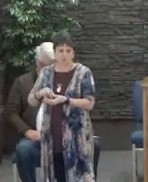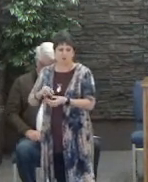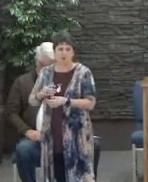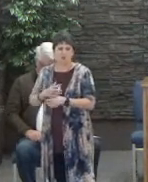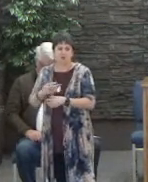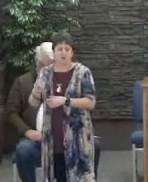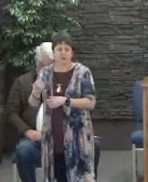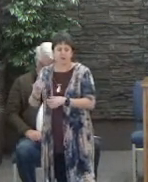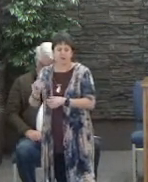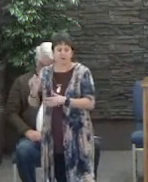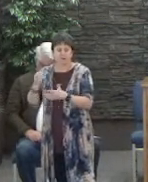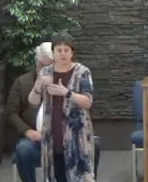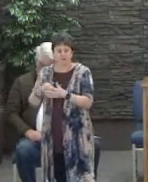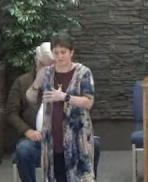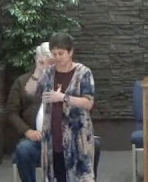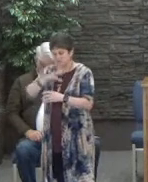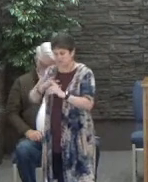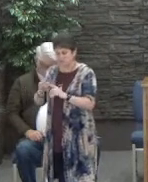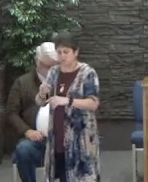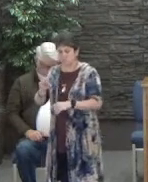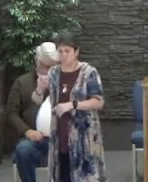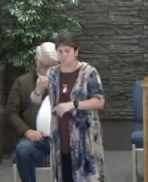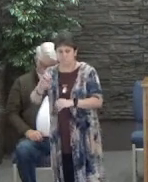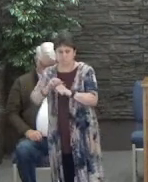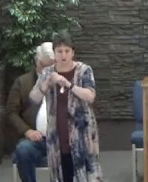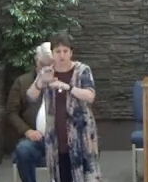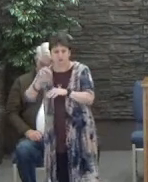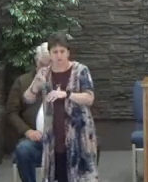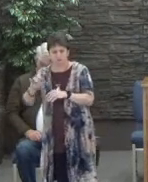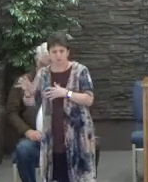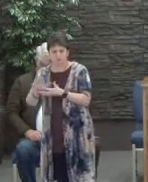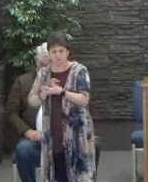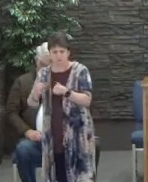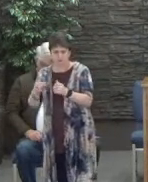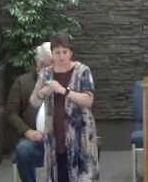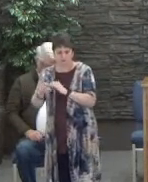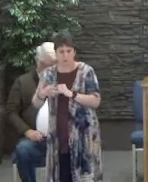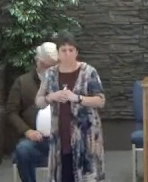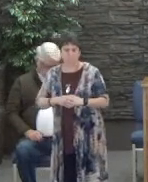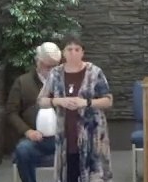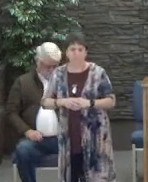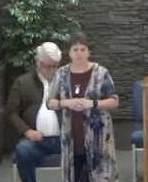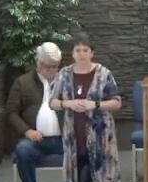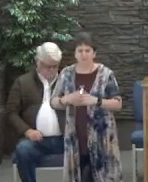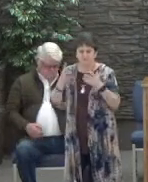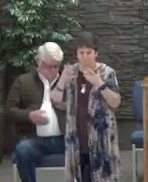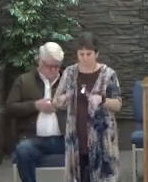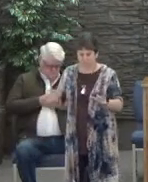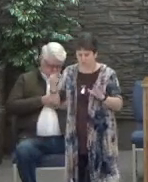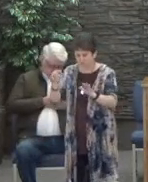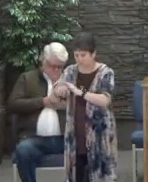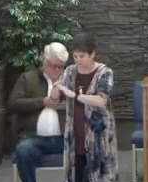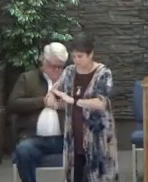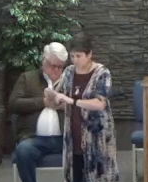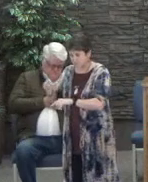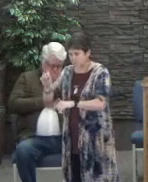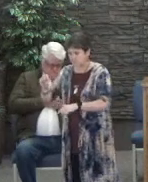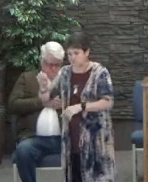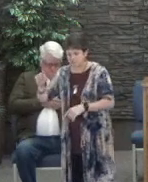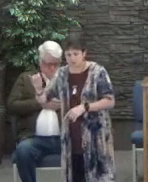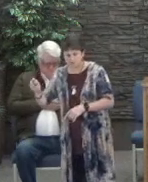stand, against the men from Mount Seir to destroy and annihilate them. And they finished slaughtering the men from